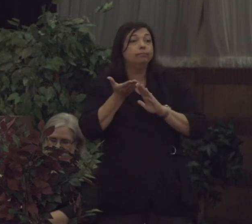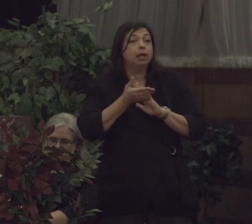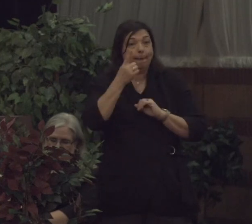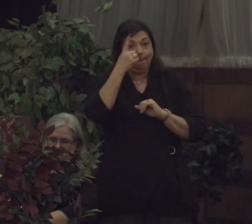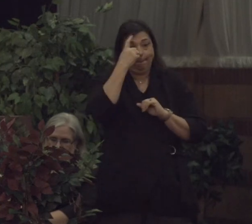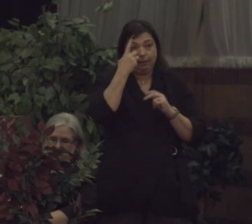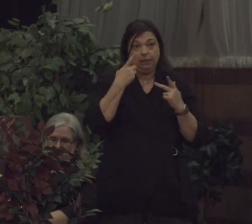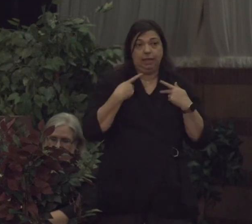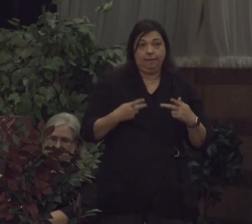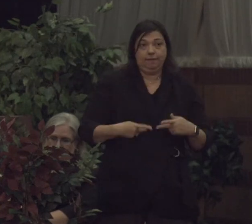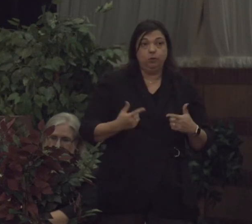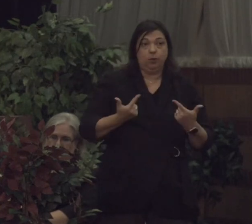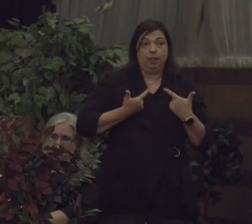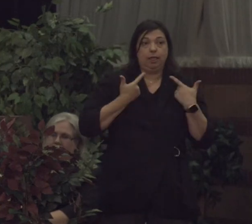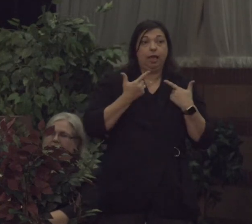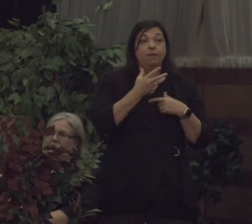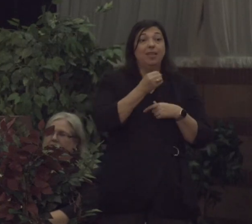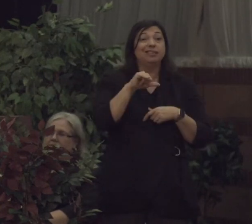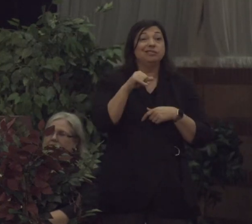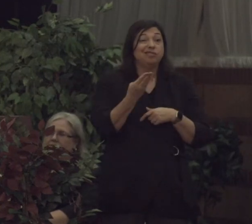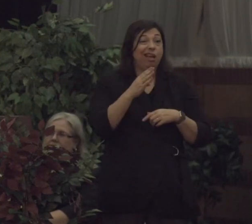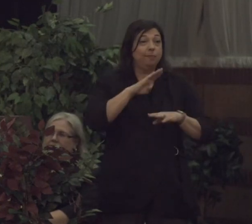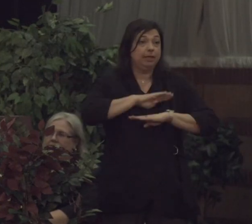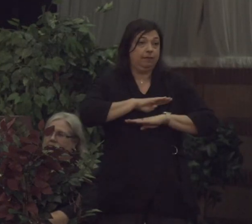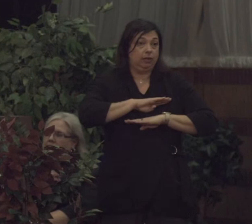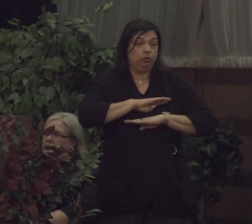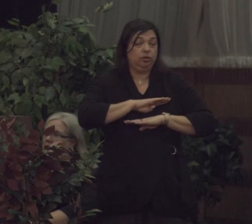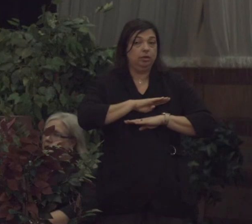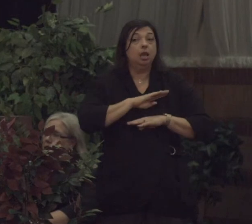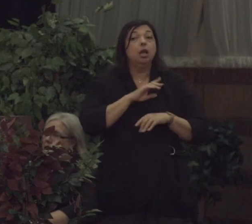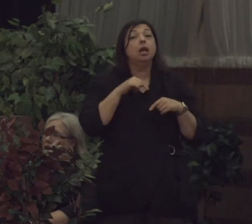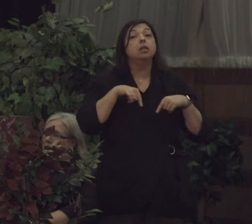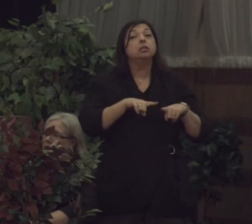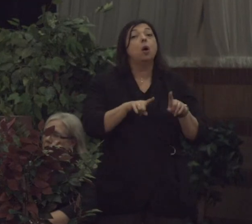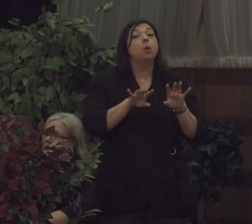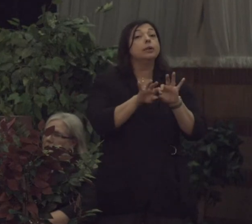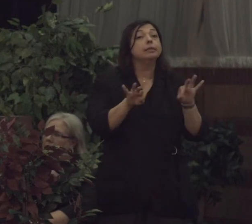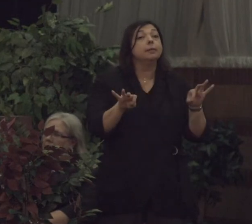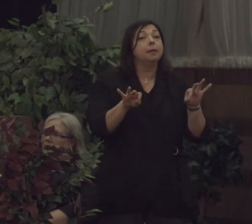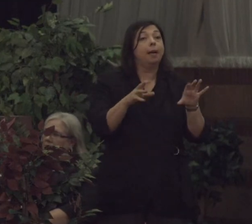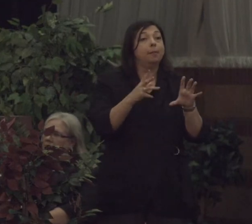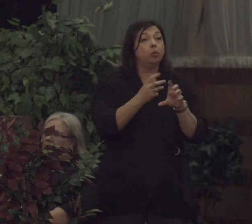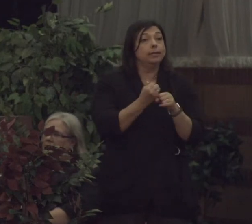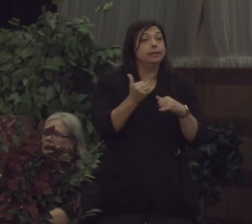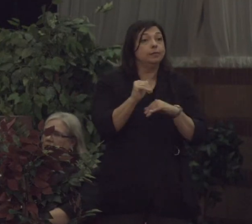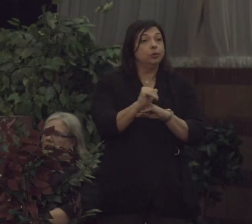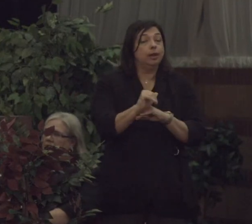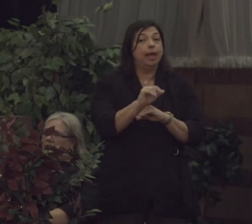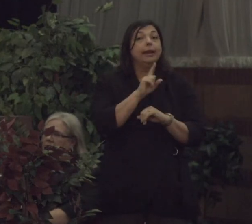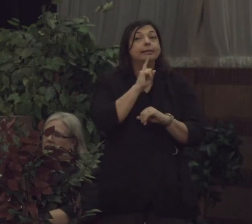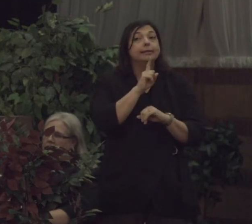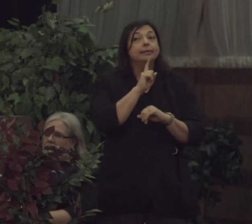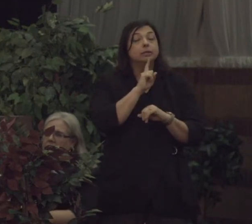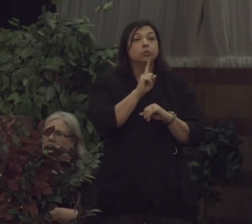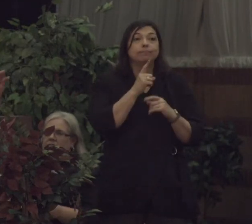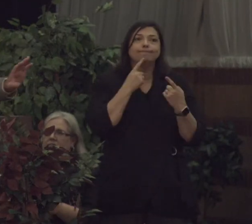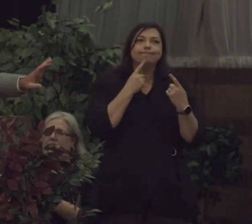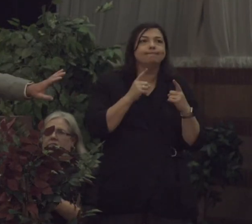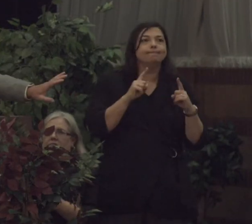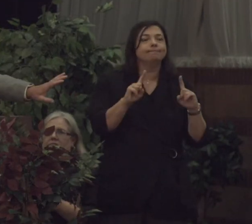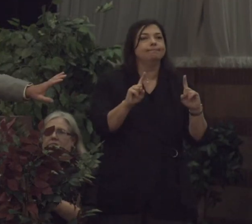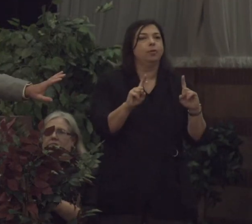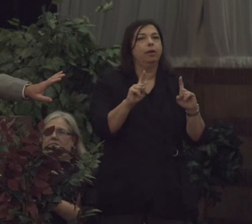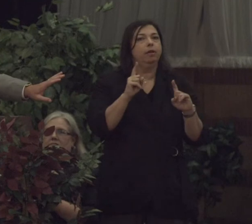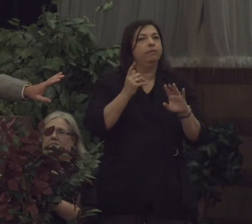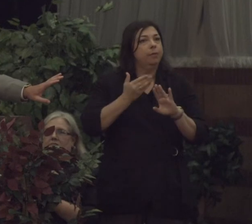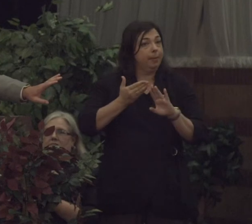mentally and physically life, as well as job satisfaction. So while your diploma that you're going to receive tonight is really a mile marker of what you've accomplished